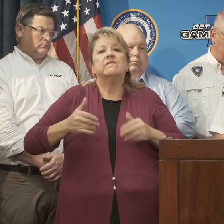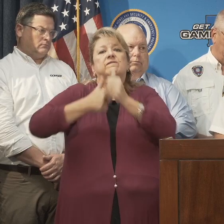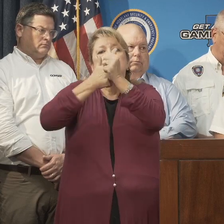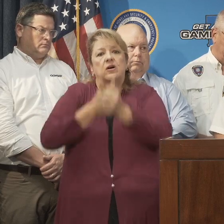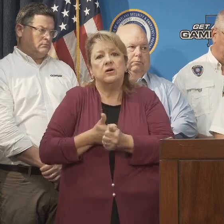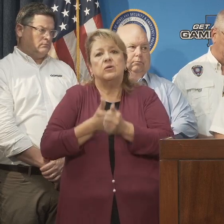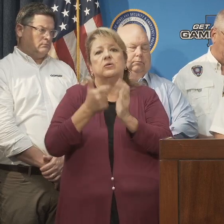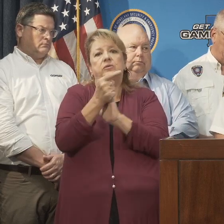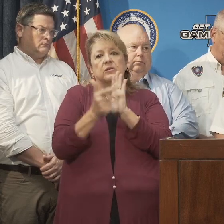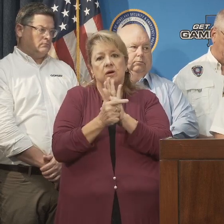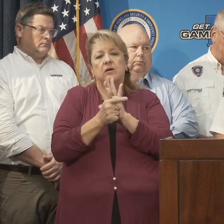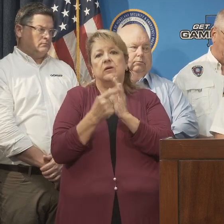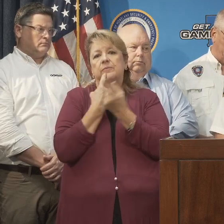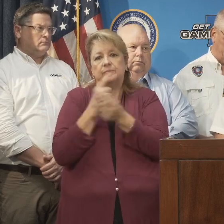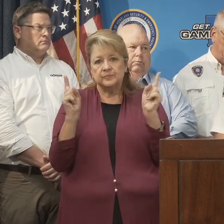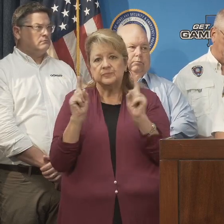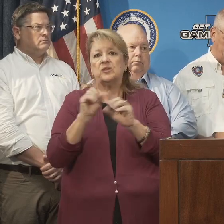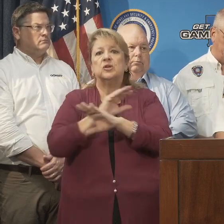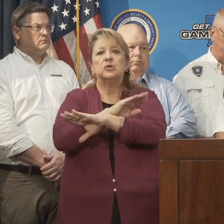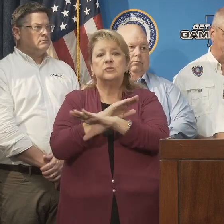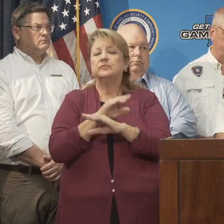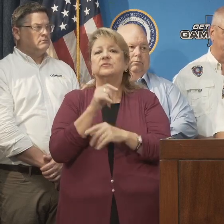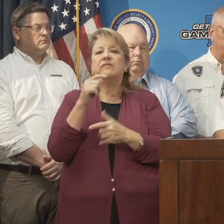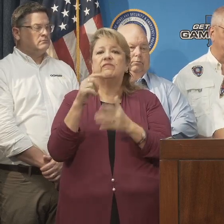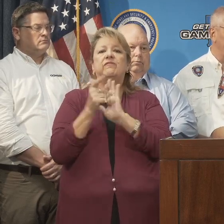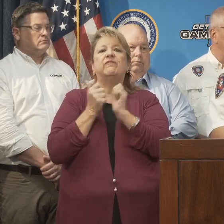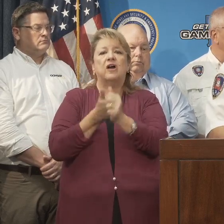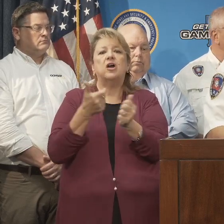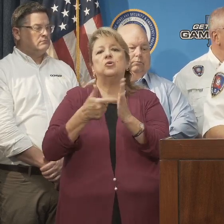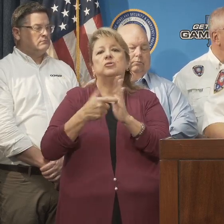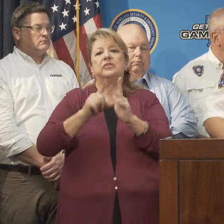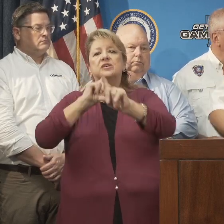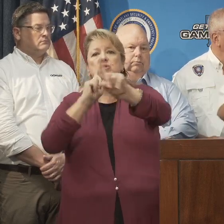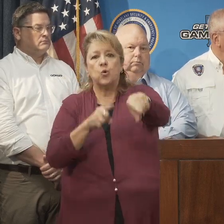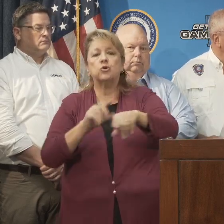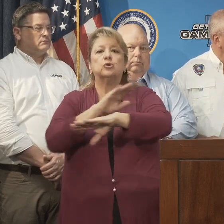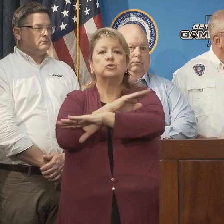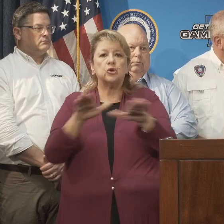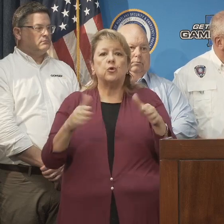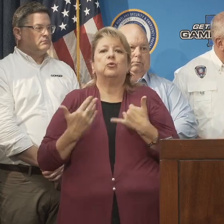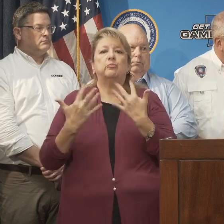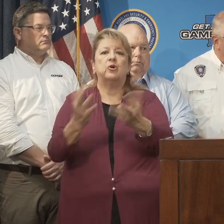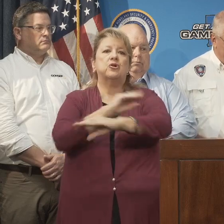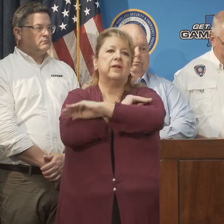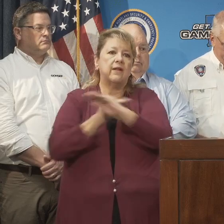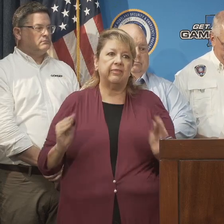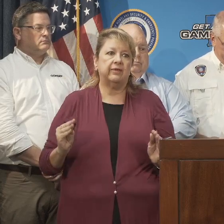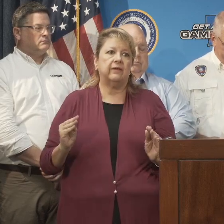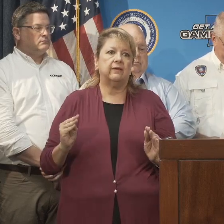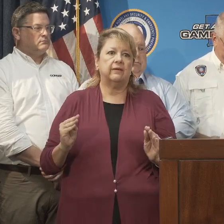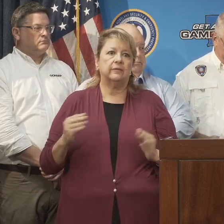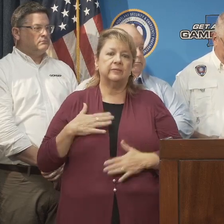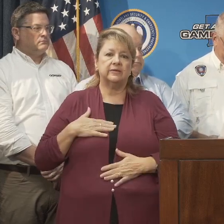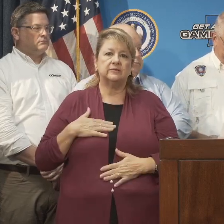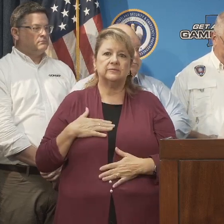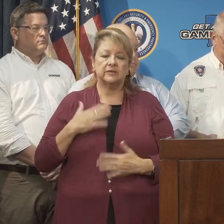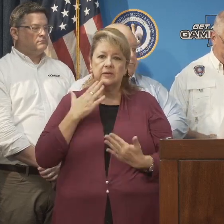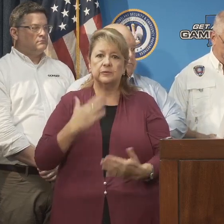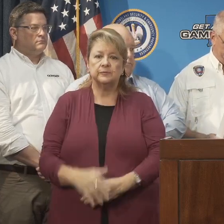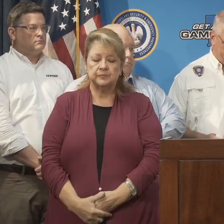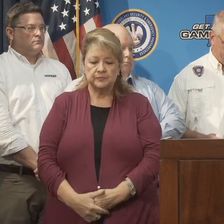and help us to mitigate this situation. Thank you very much. Terry?